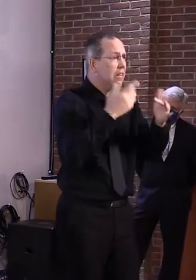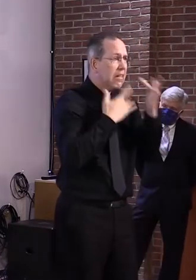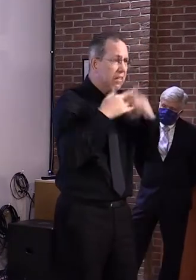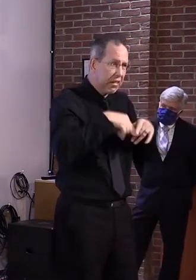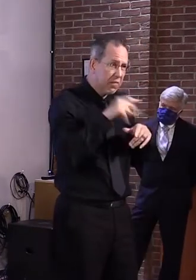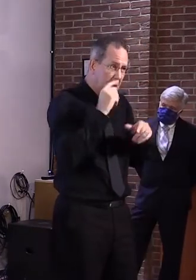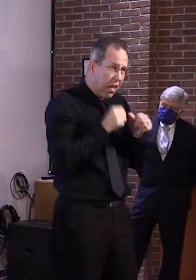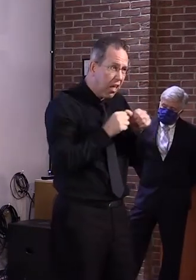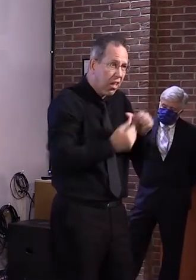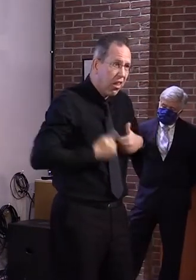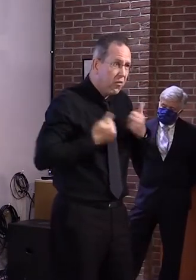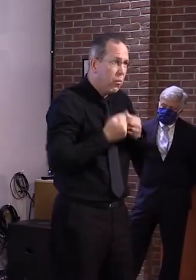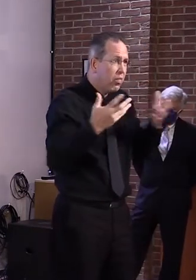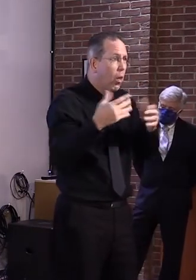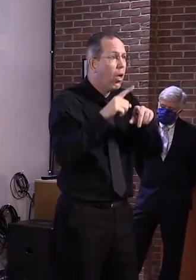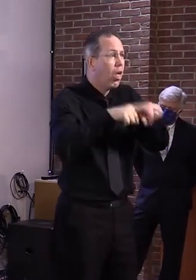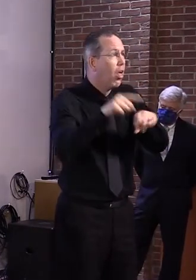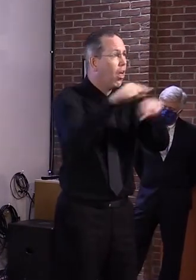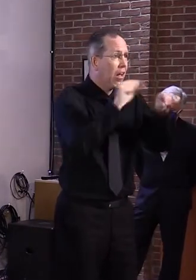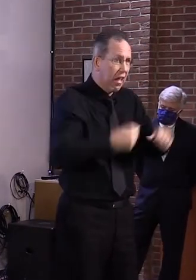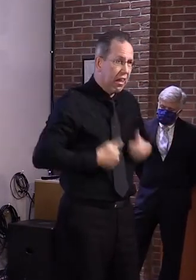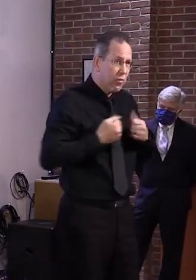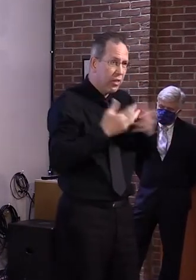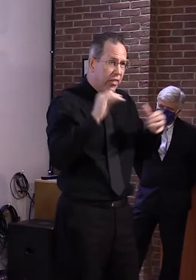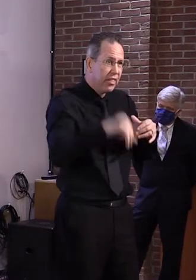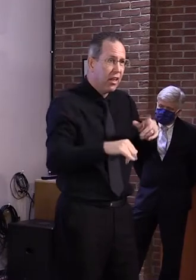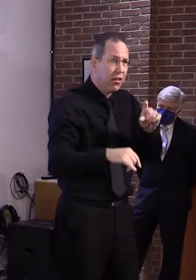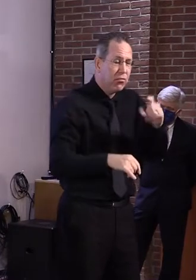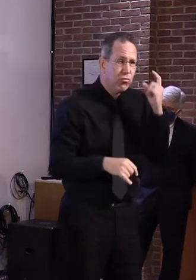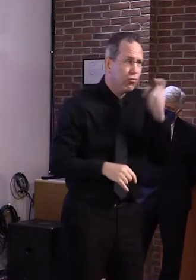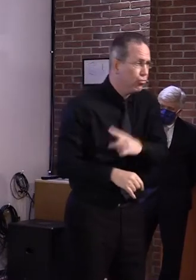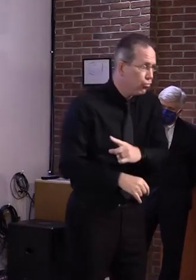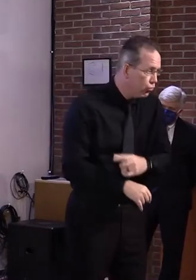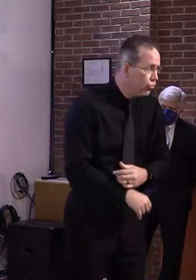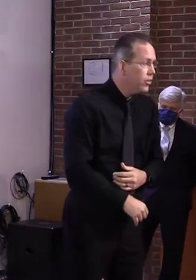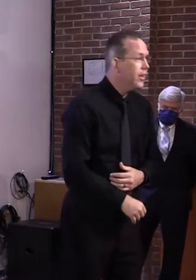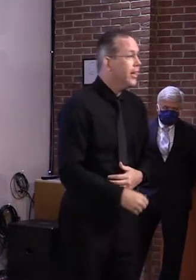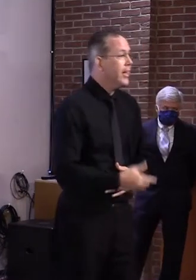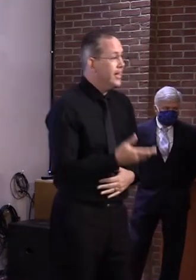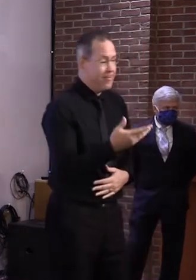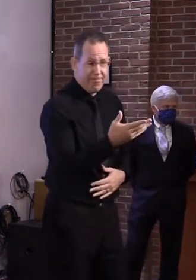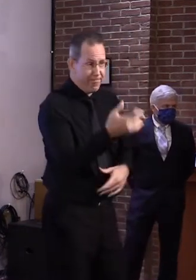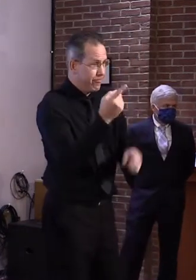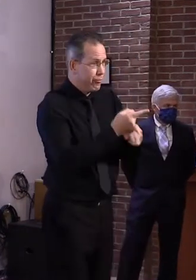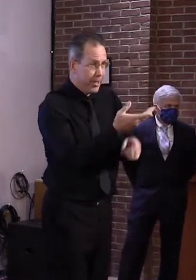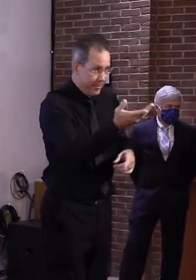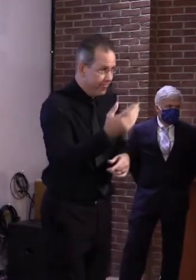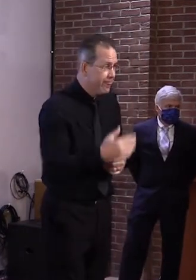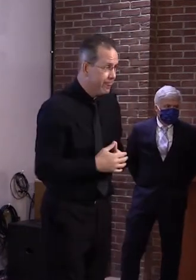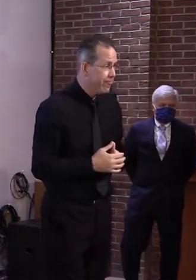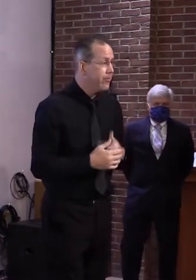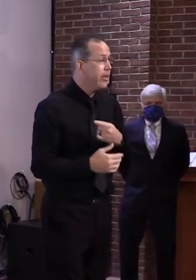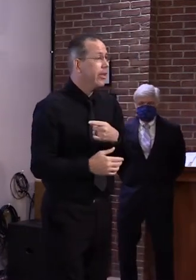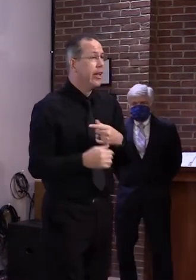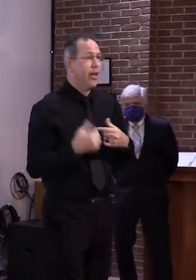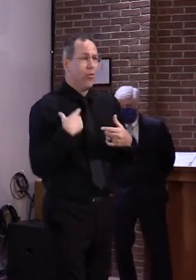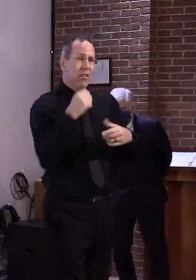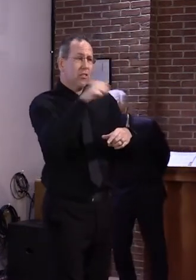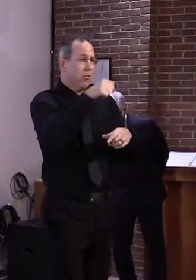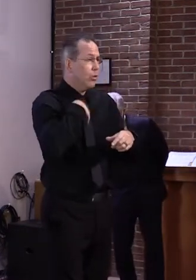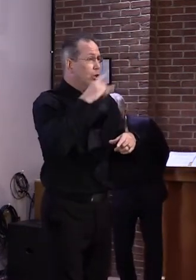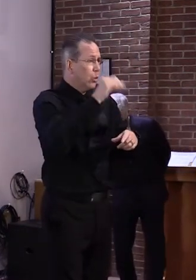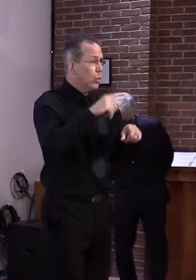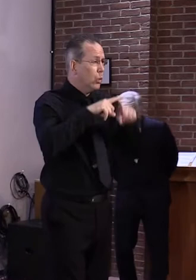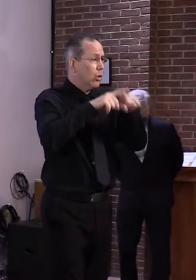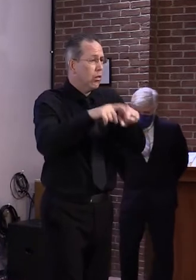why we put that $400 million economic package out there, because I do believe there's going to be